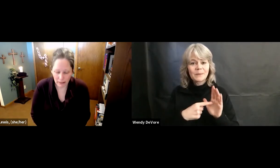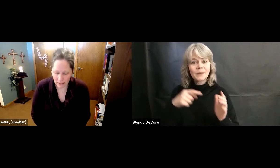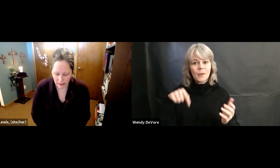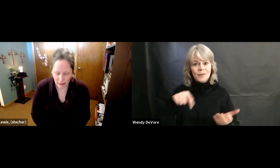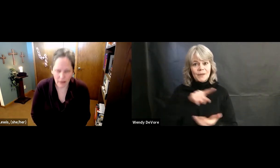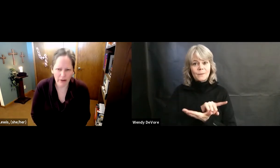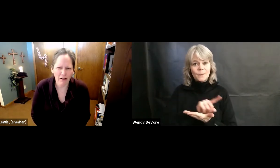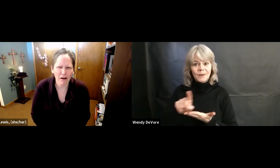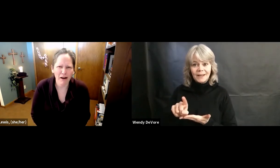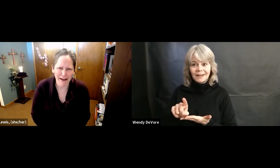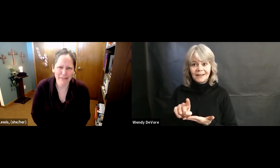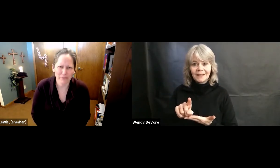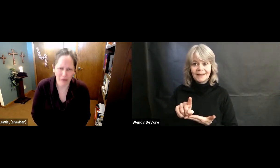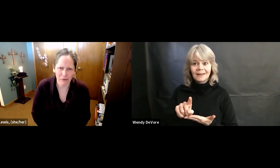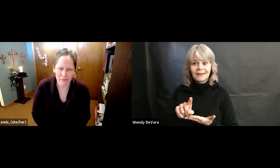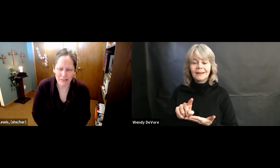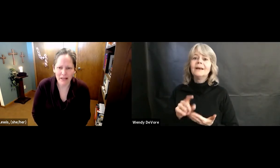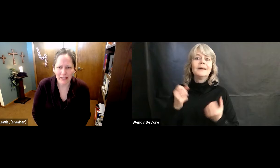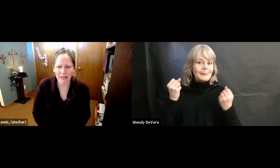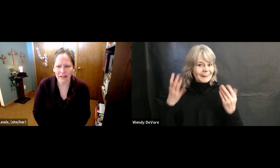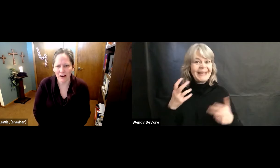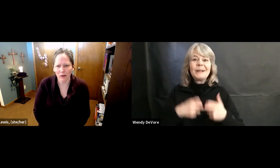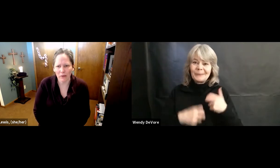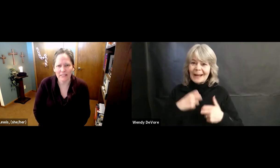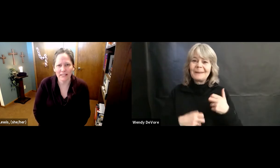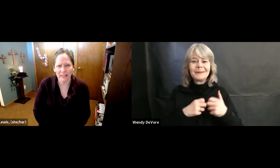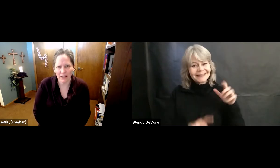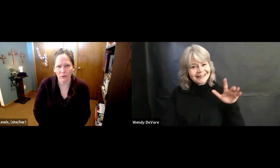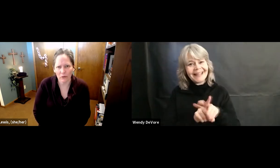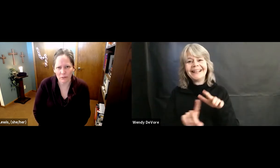we had all kinds of problems getting our